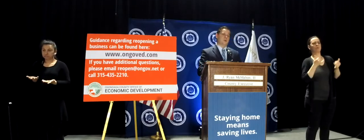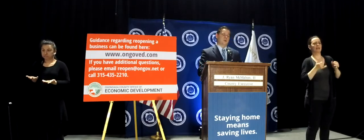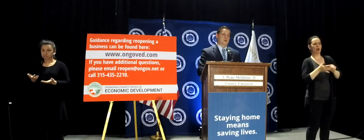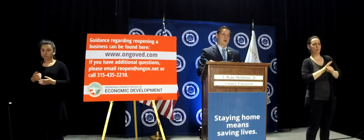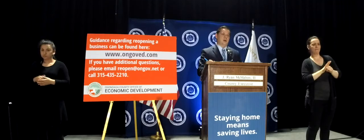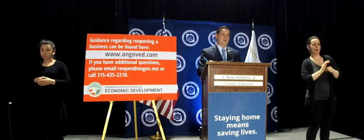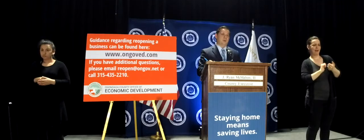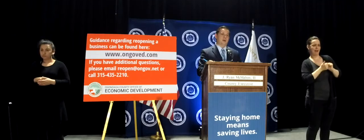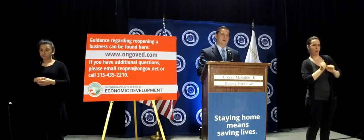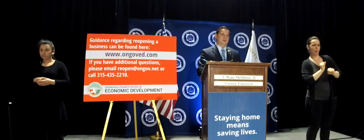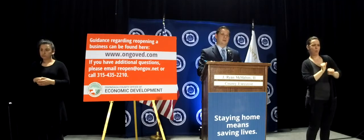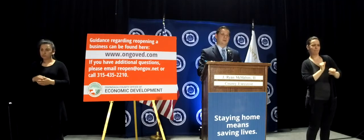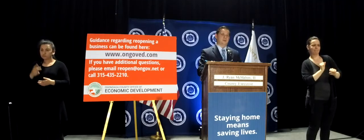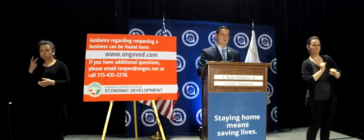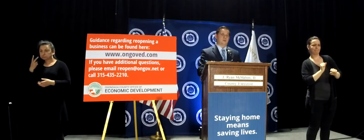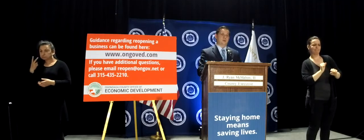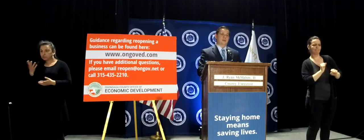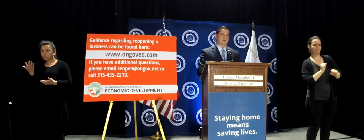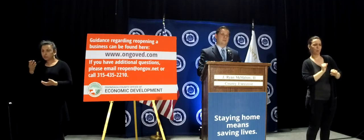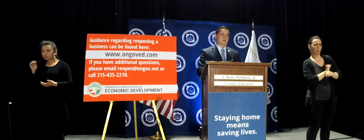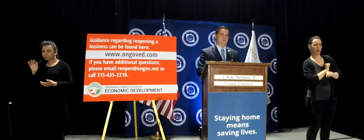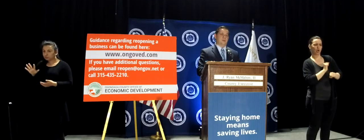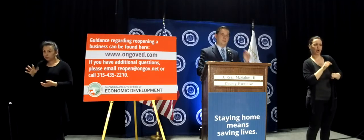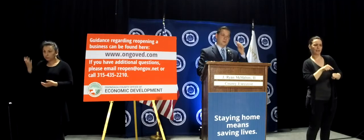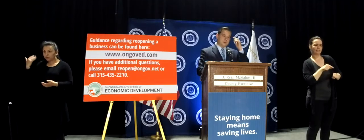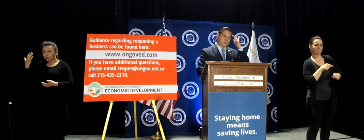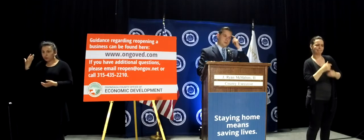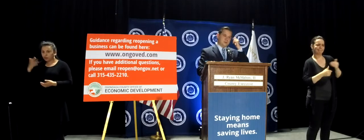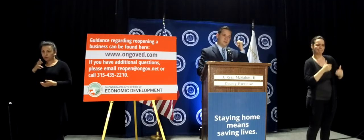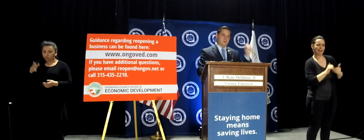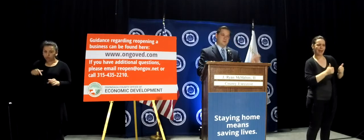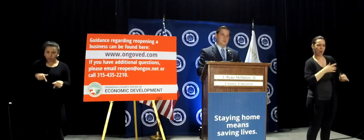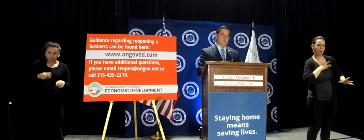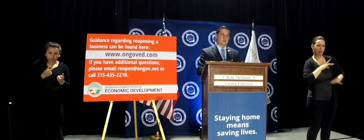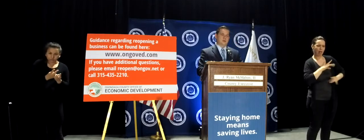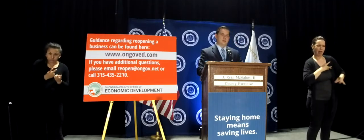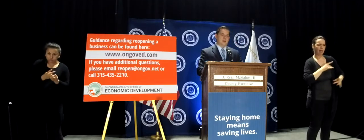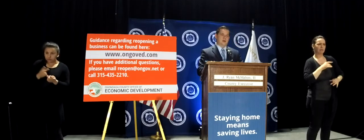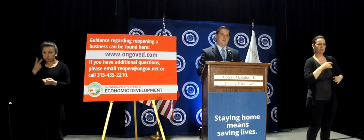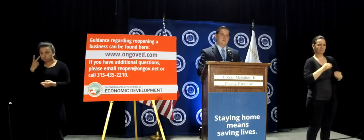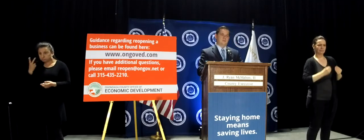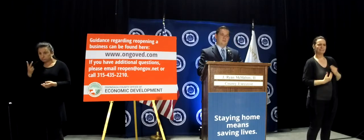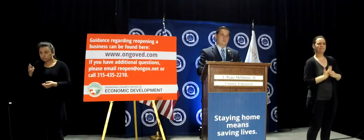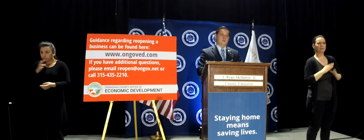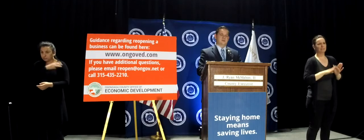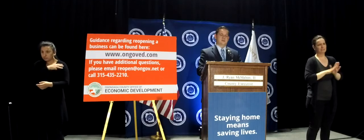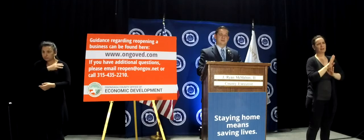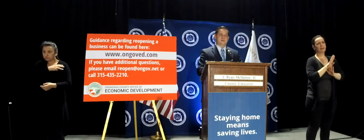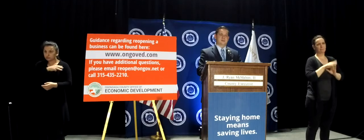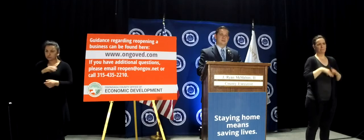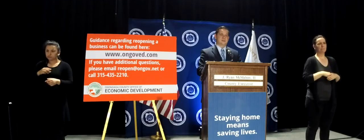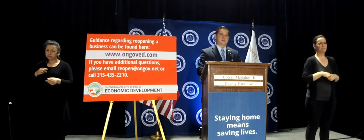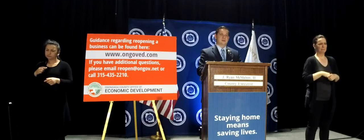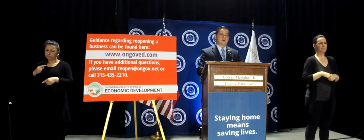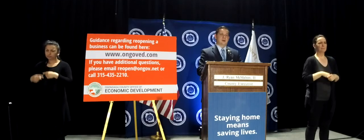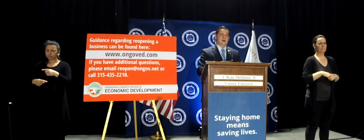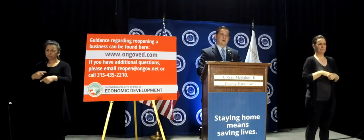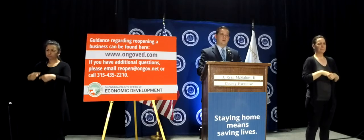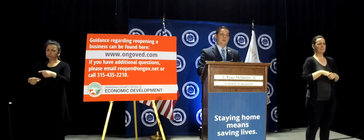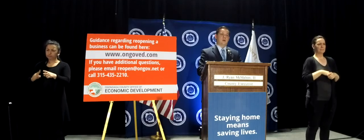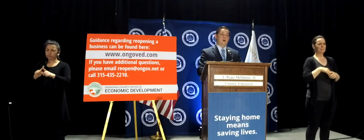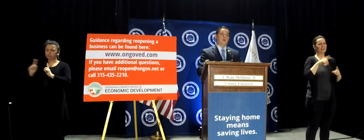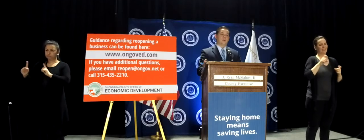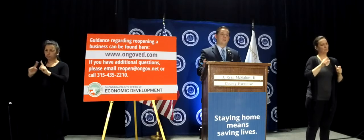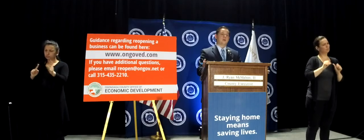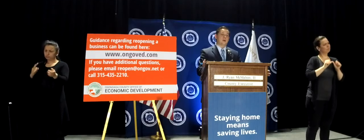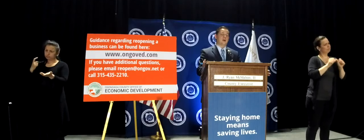year. But we need people to continue to physically distance.